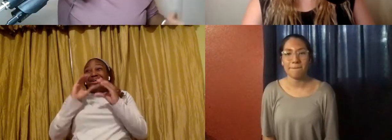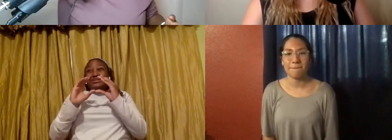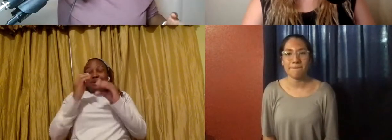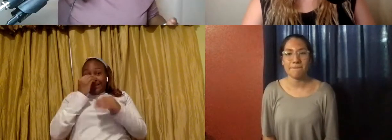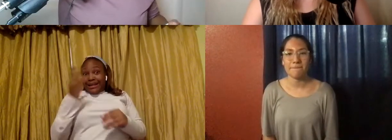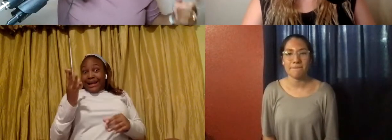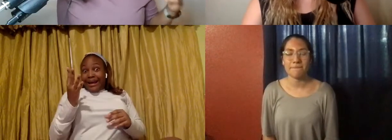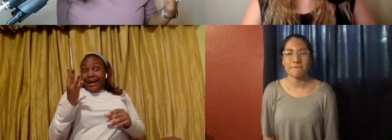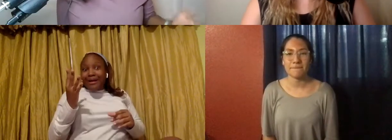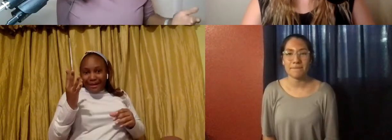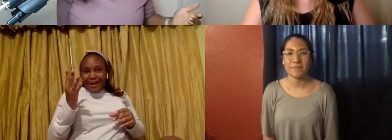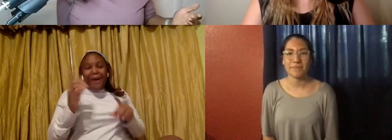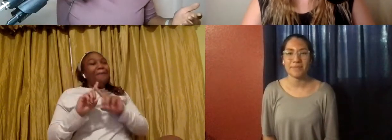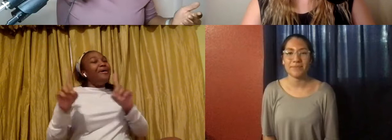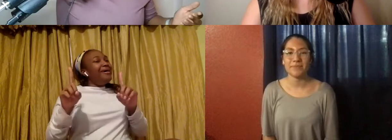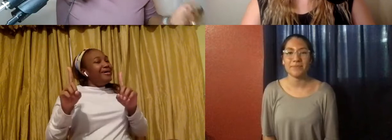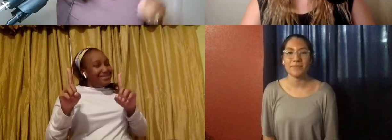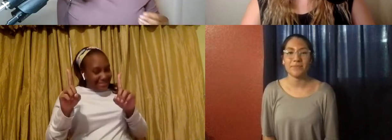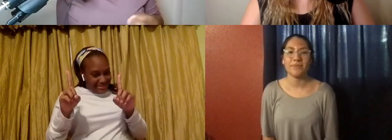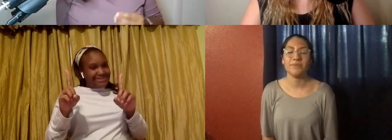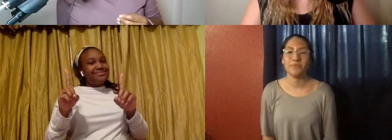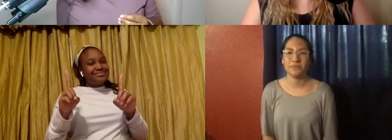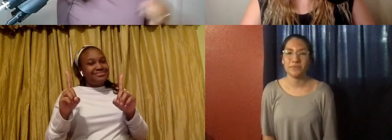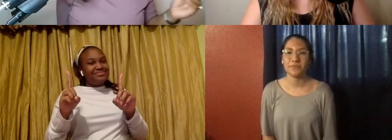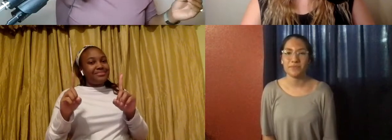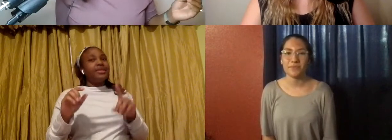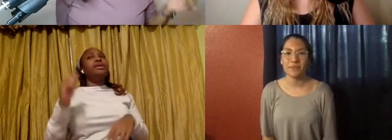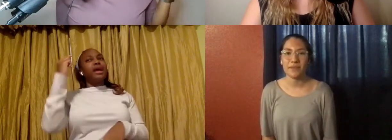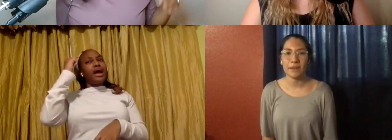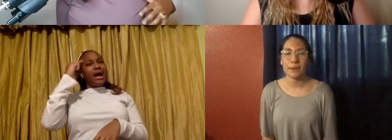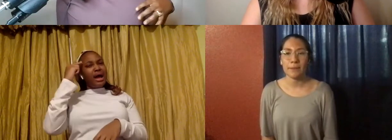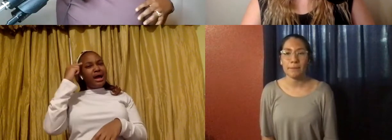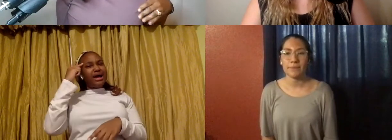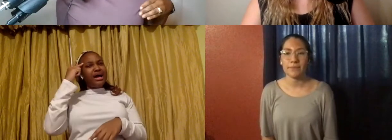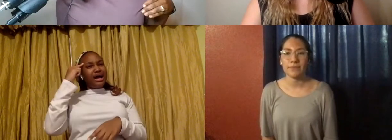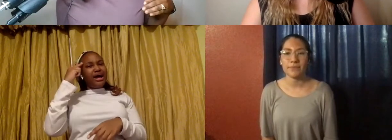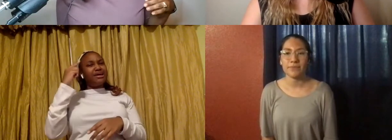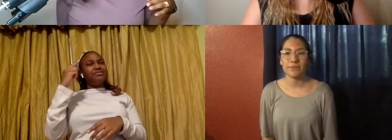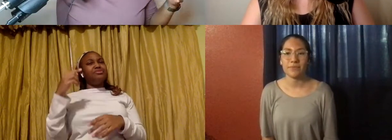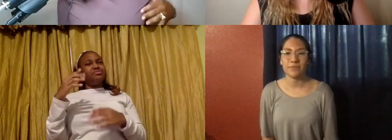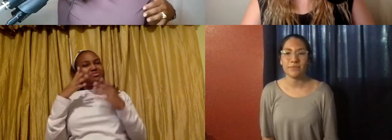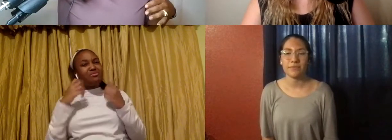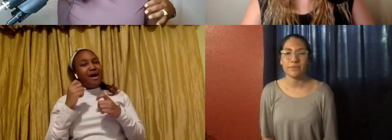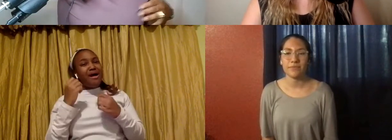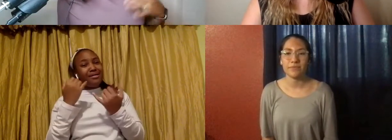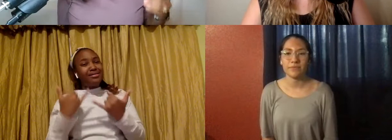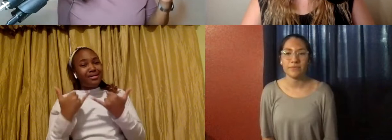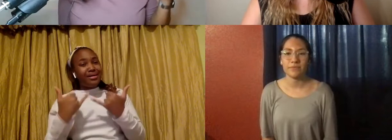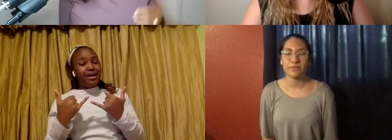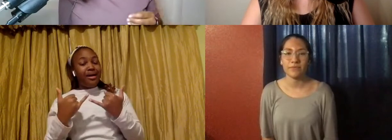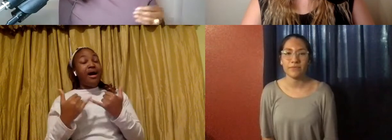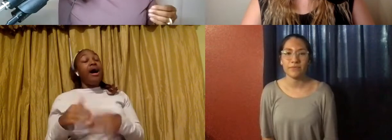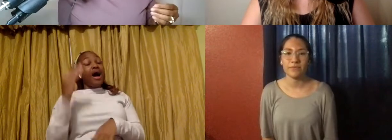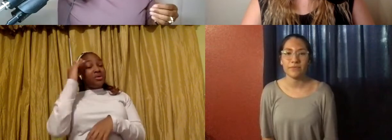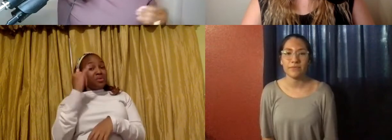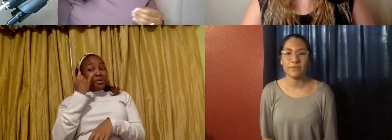their grooming habits. But yeah, I do now. I don't think that it needs to be bald all the time. I'm also just